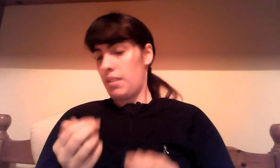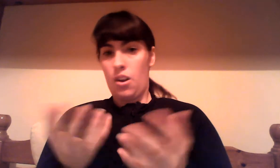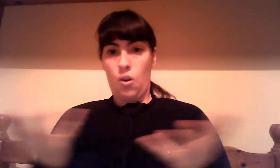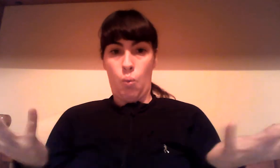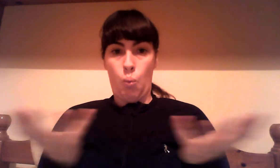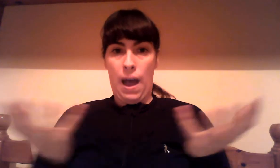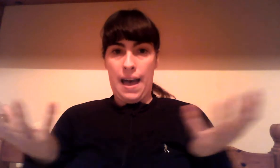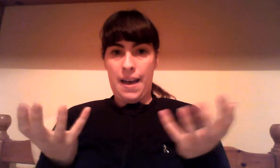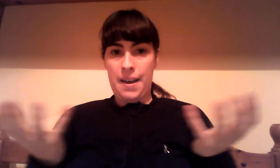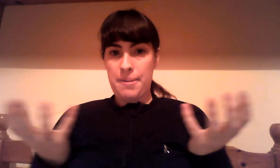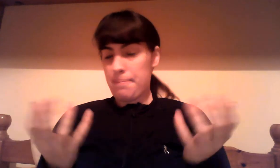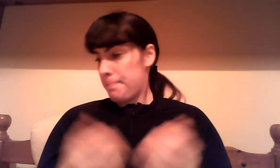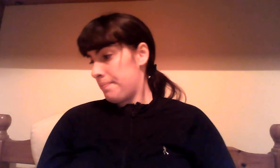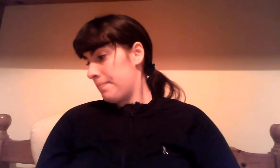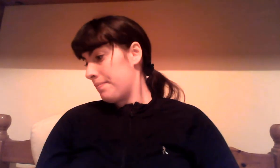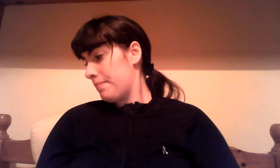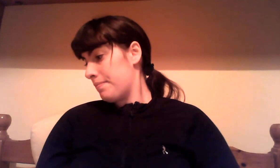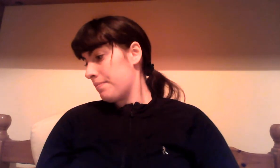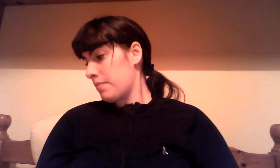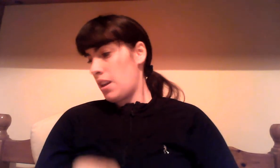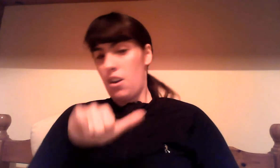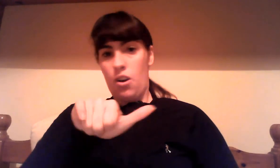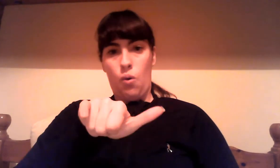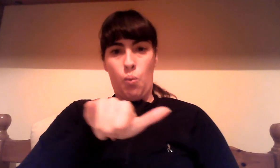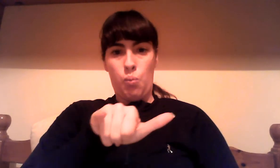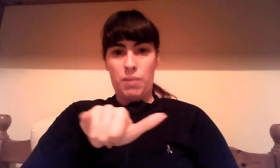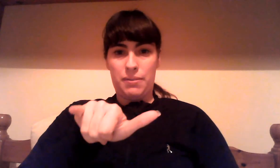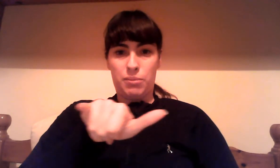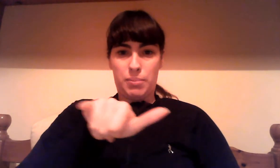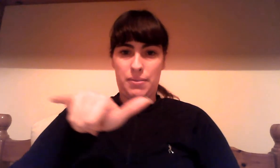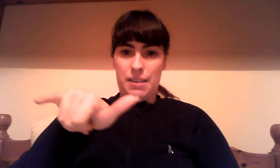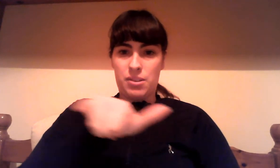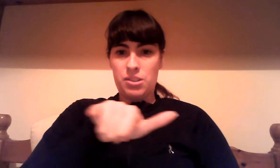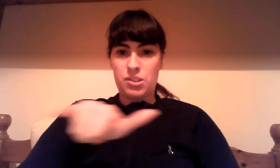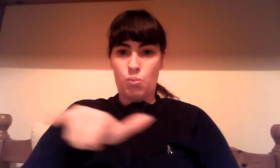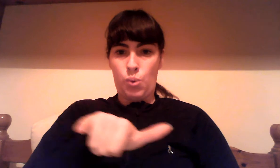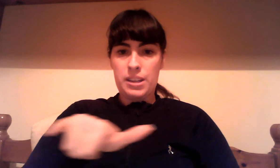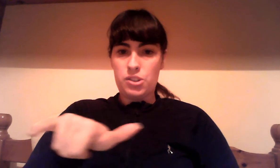where, my, one of my favourites, which,